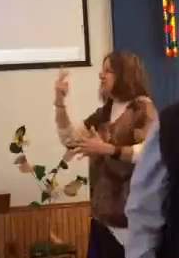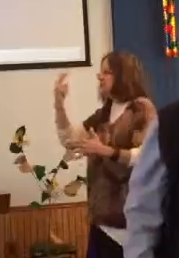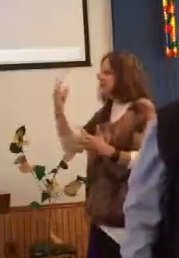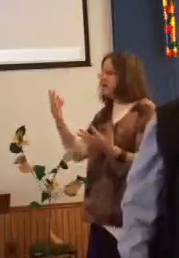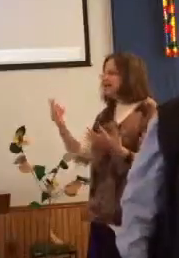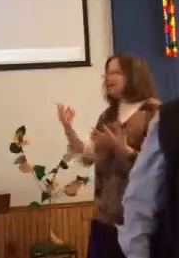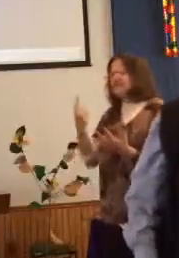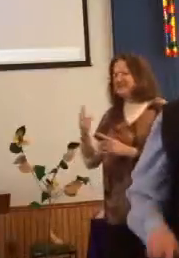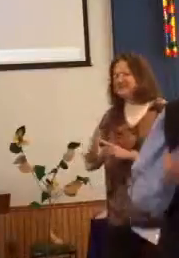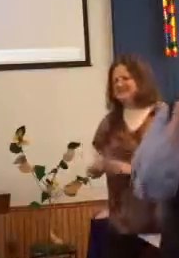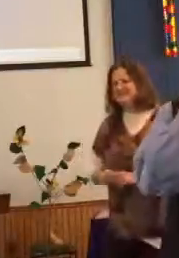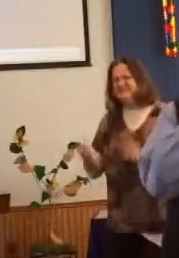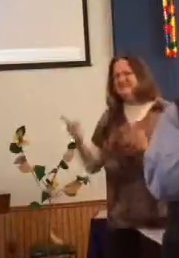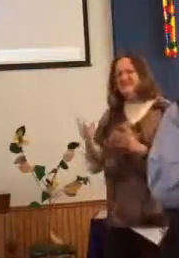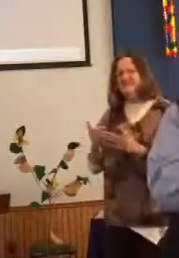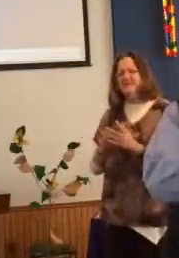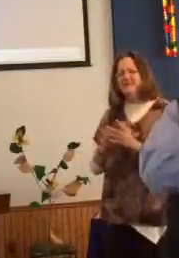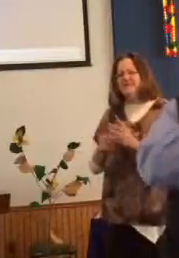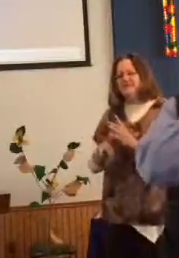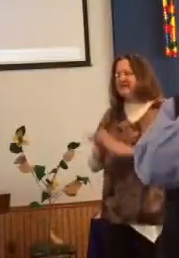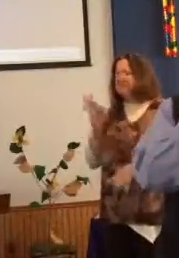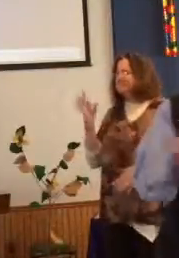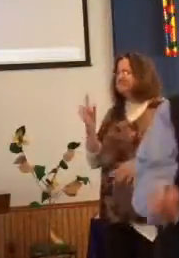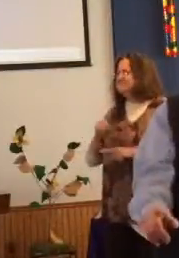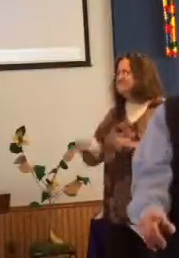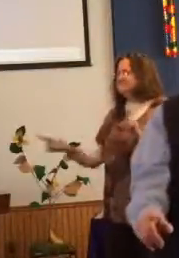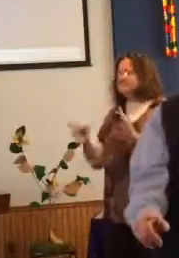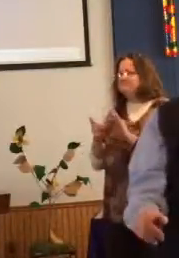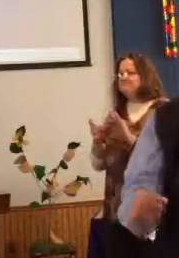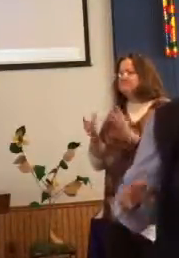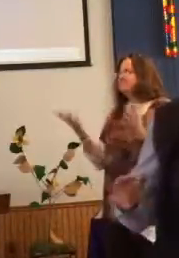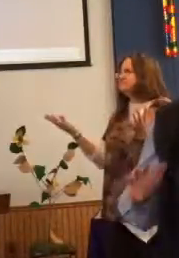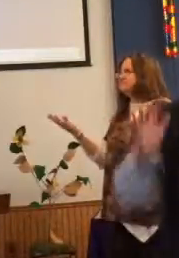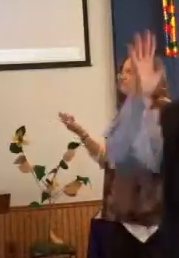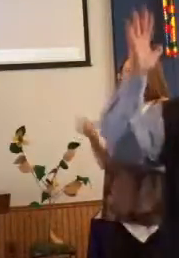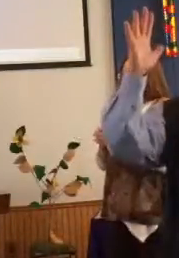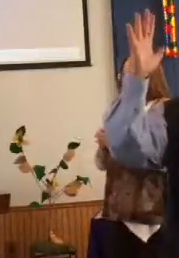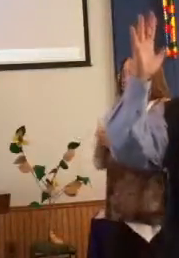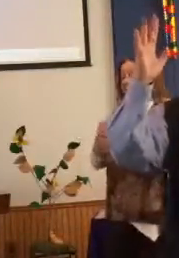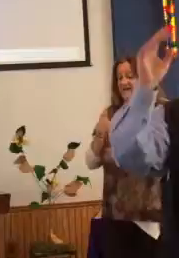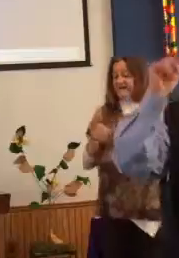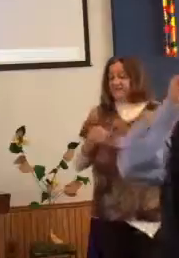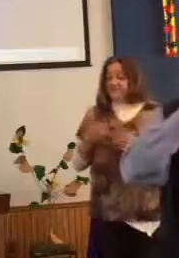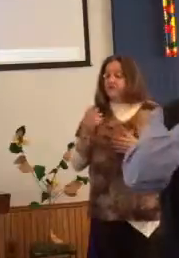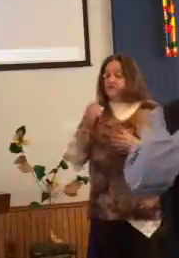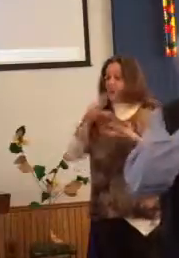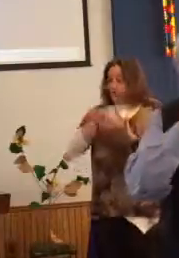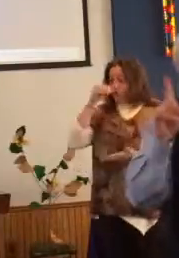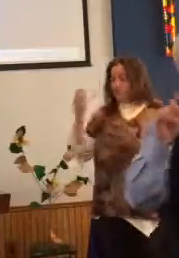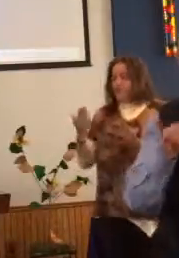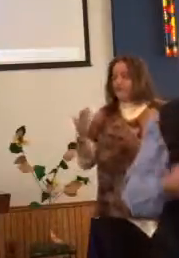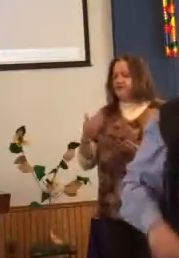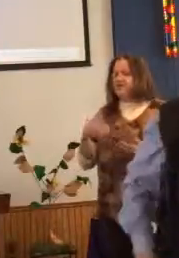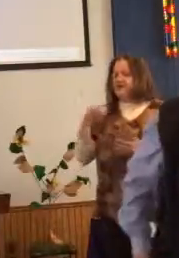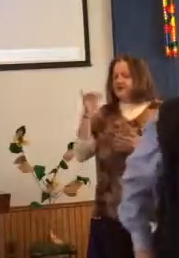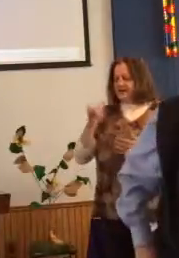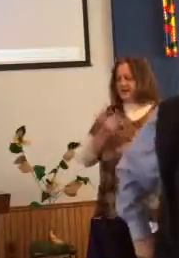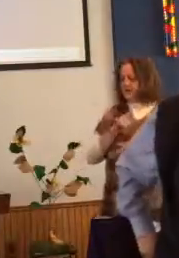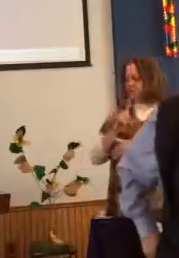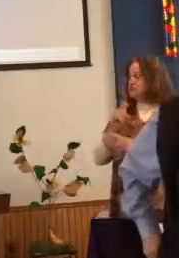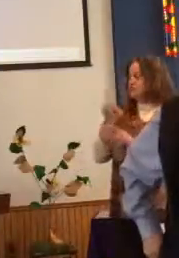expected. He found that his drive to go up was